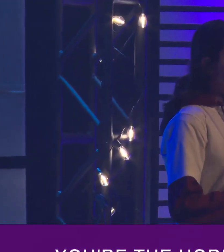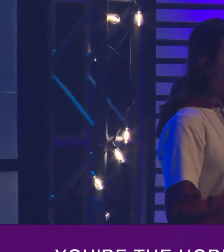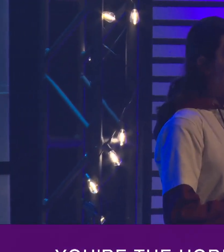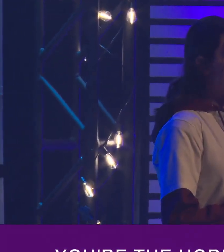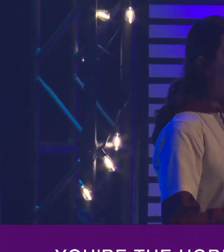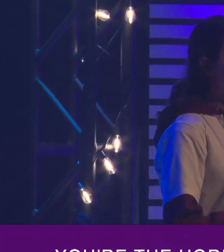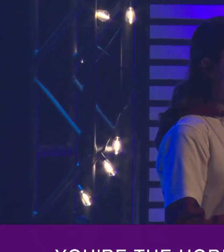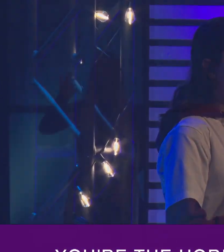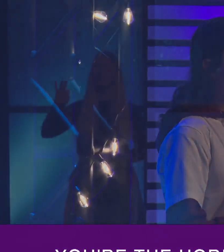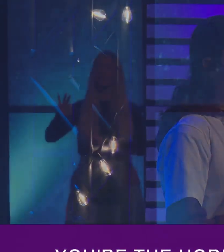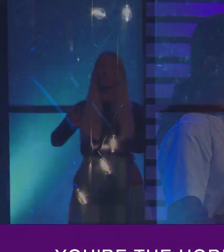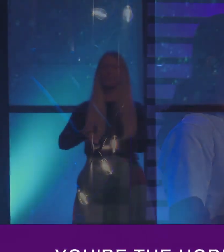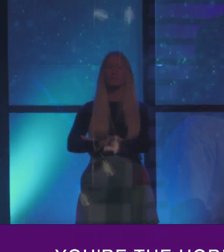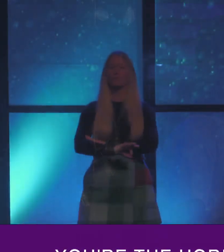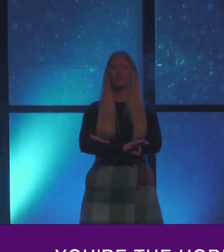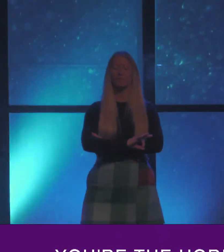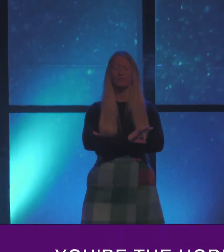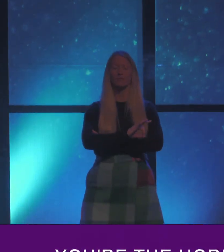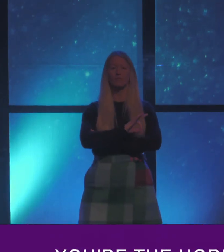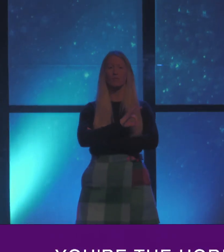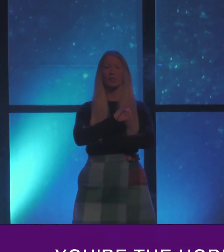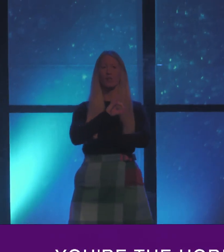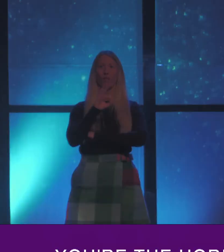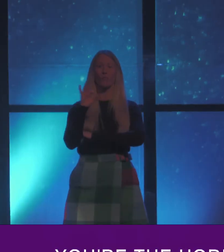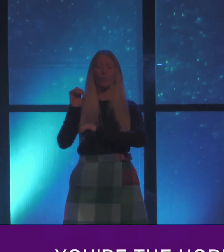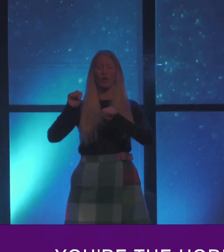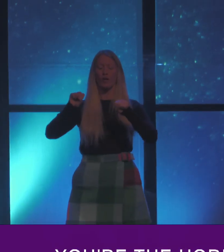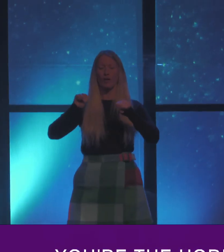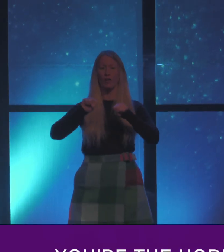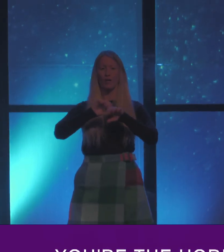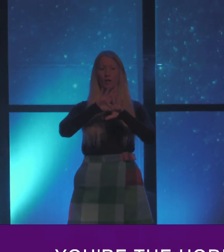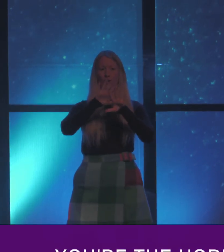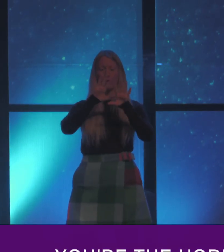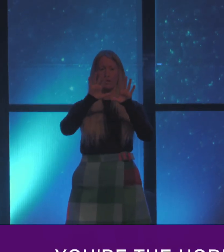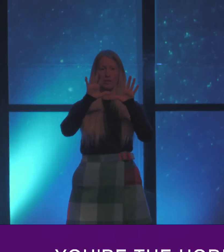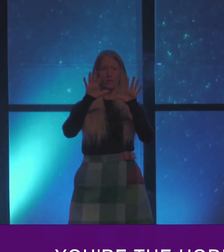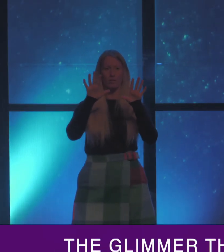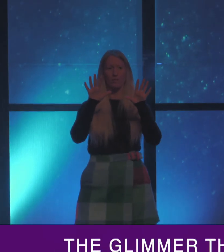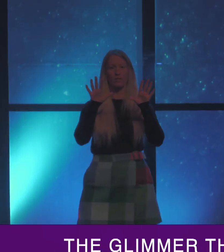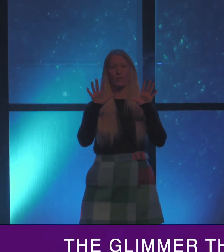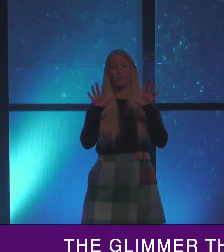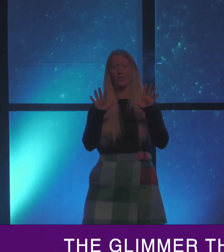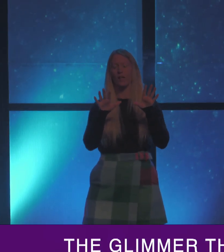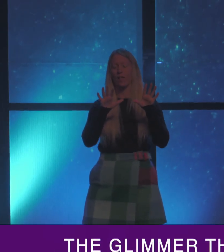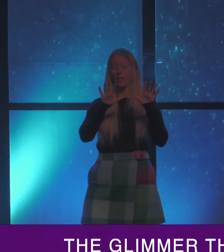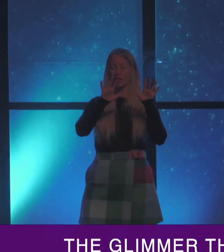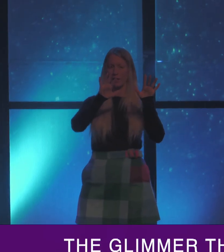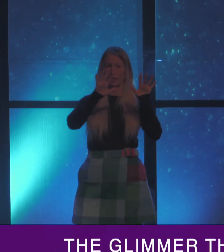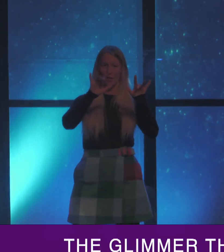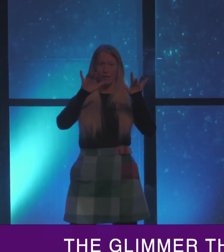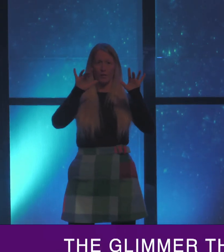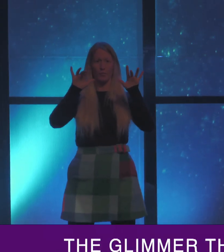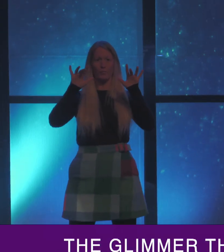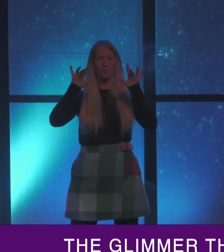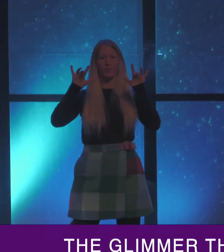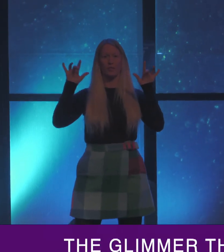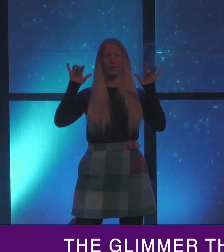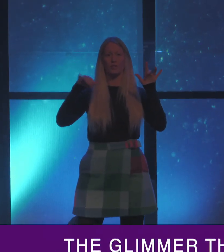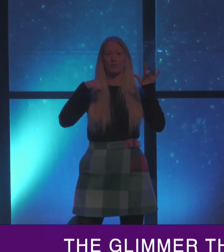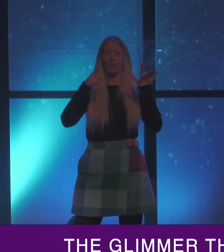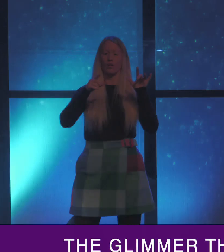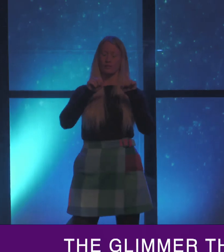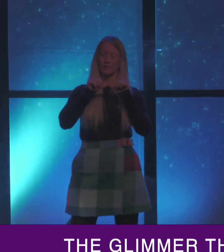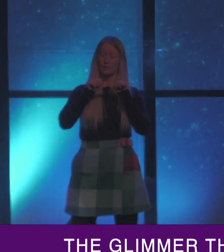You're the horizon, the bright. You're against